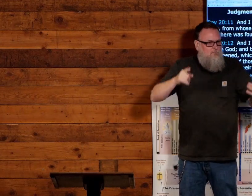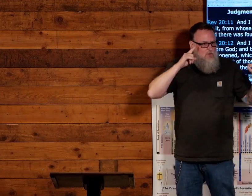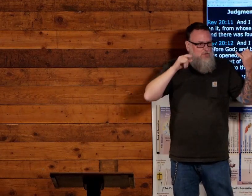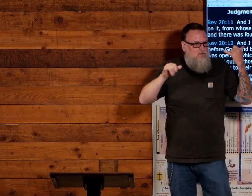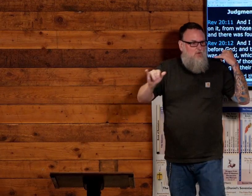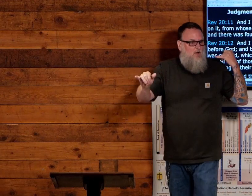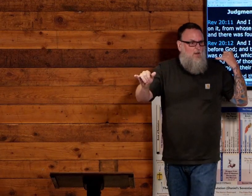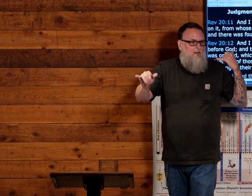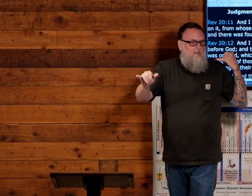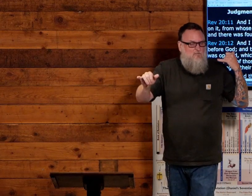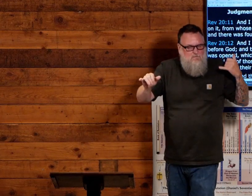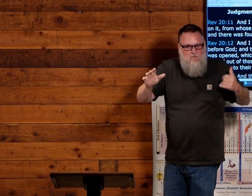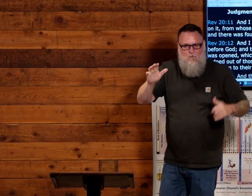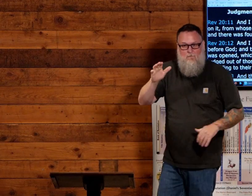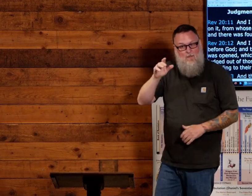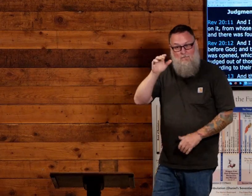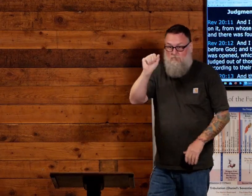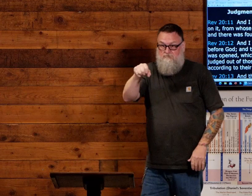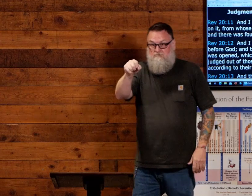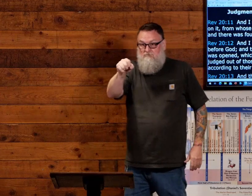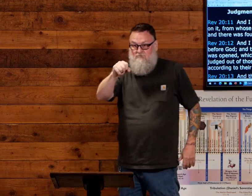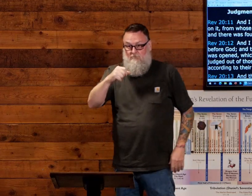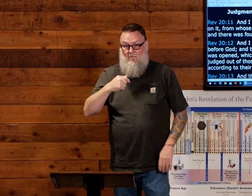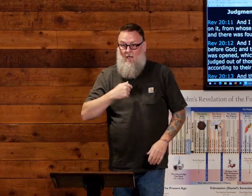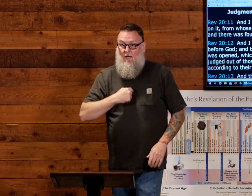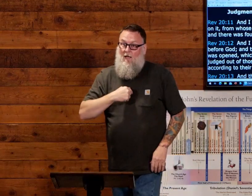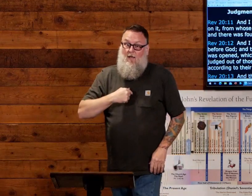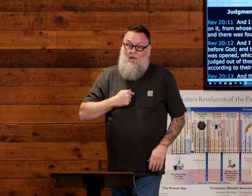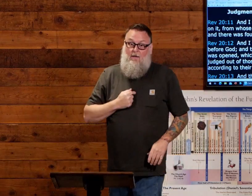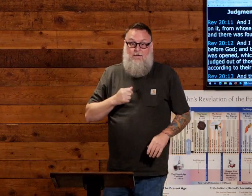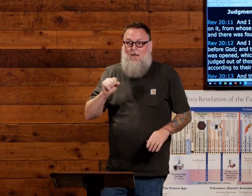and he's going to end up being bound eternally forever.